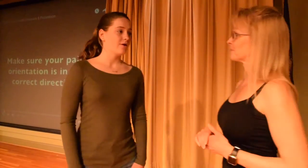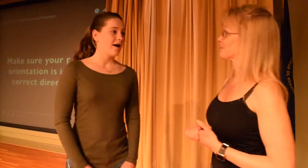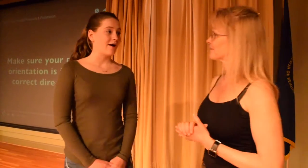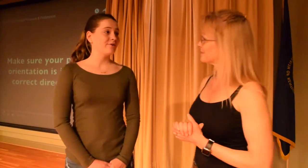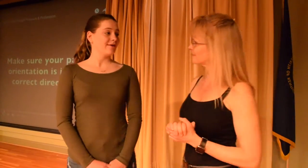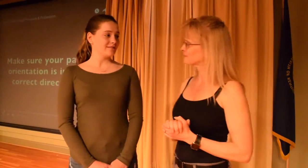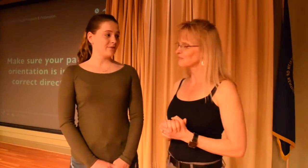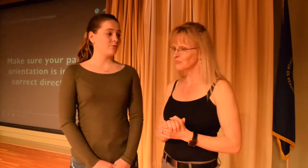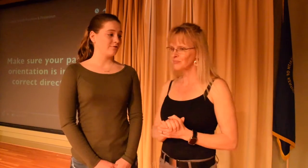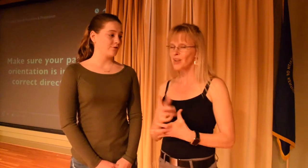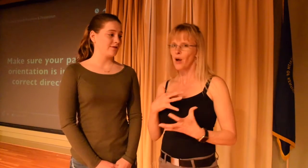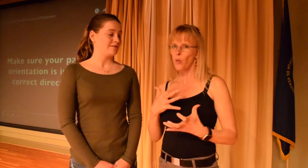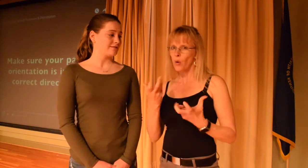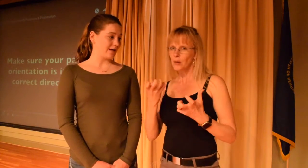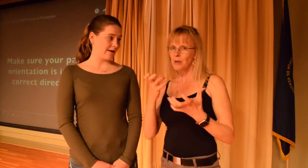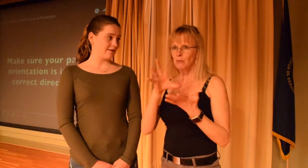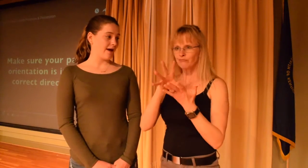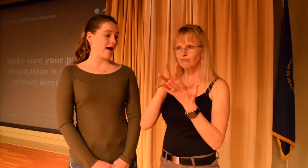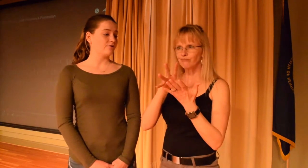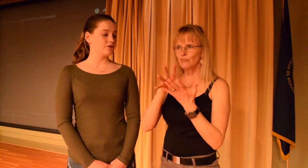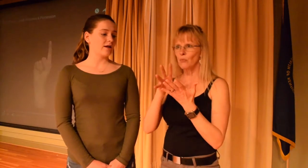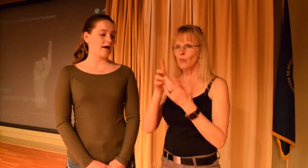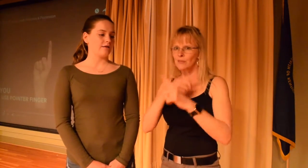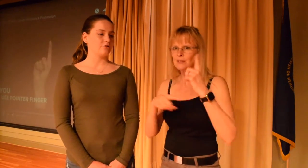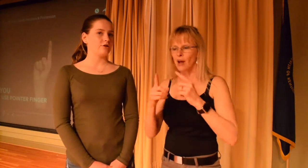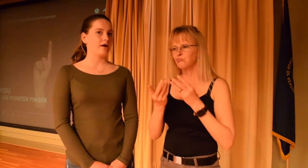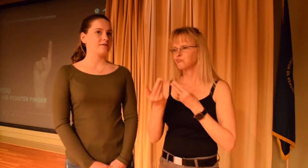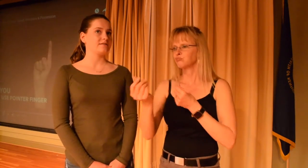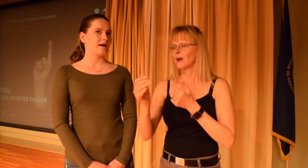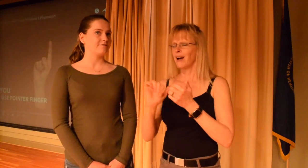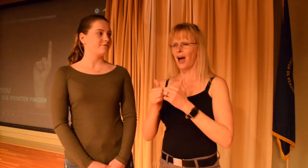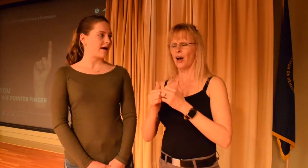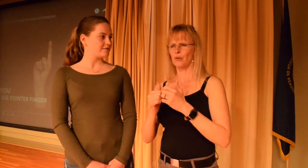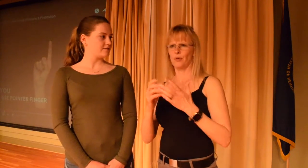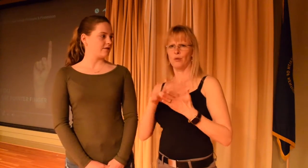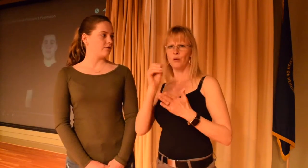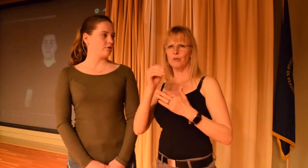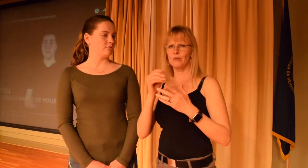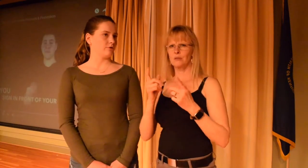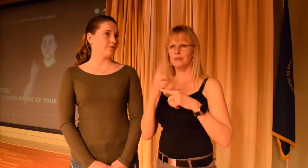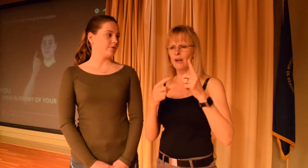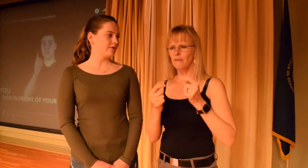I would like to be more fluent in sign. How should I learn how to sign faster or more fluently?